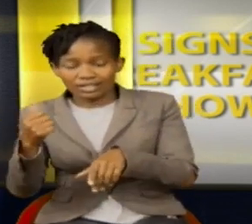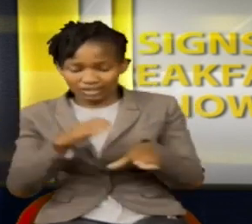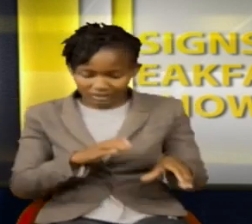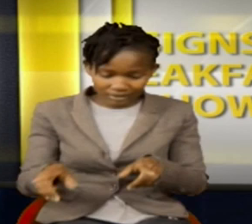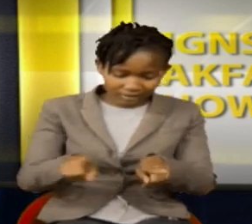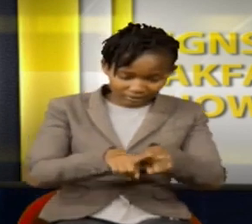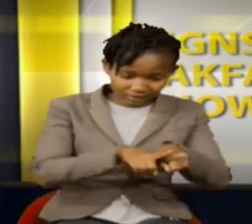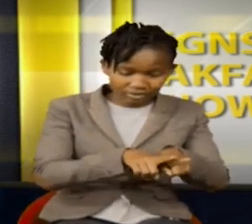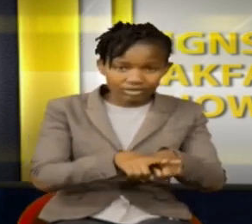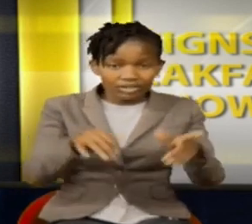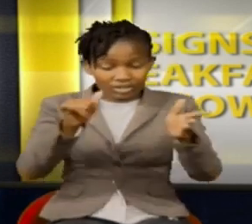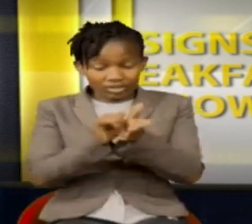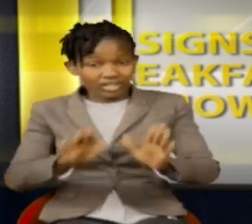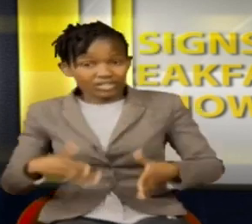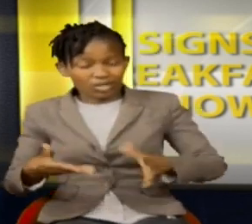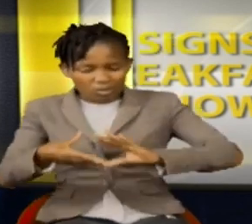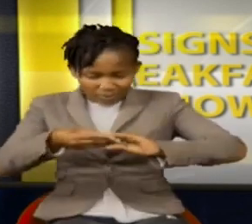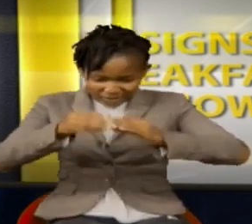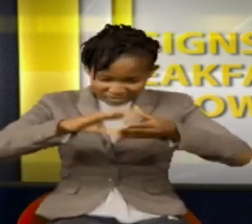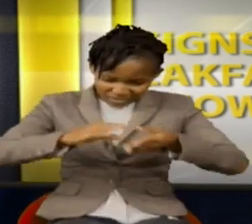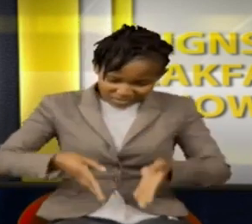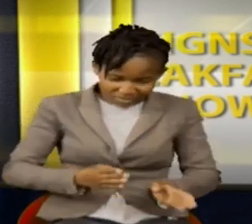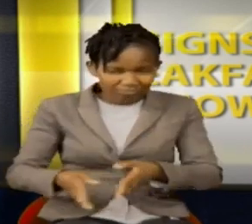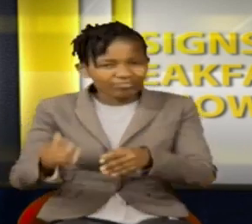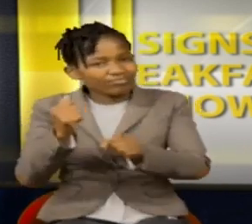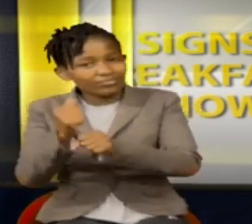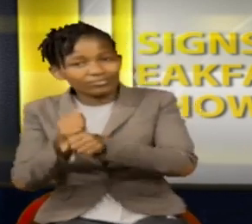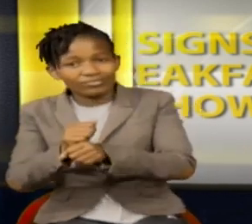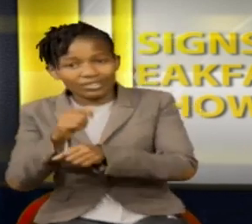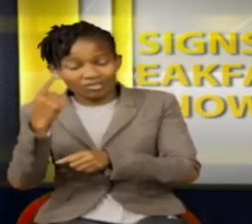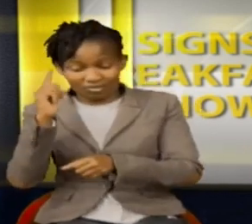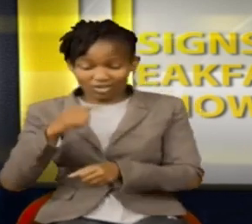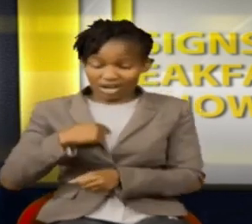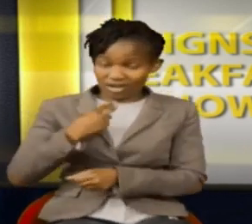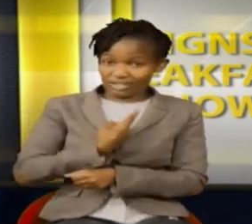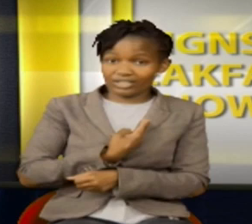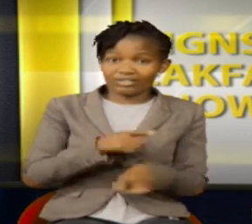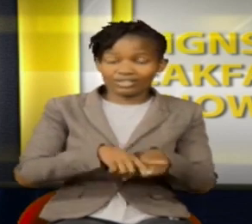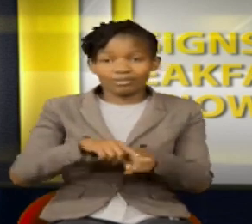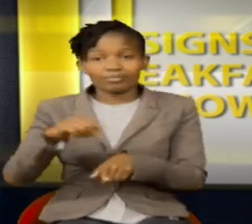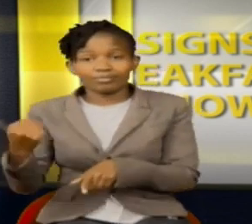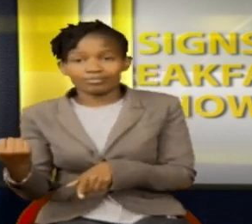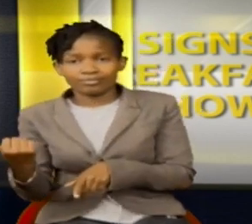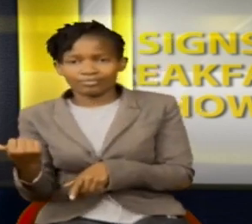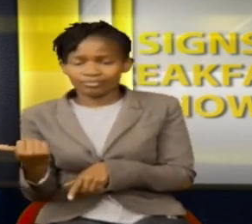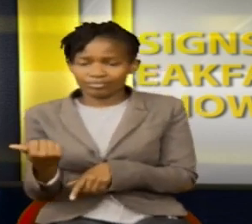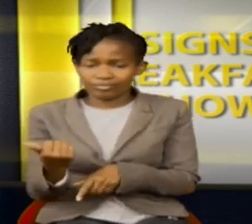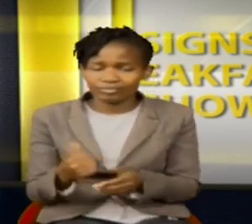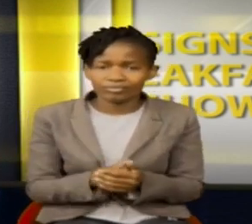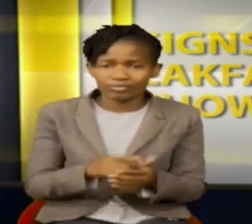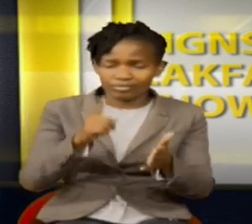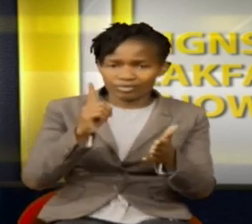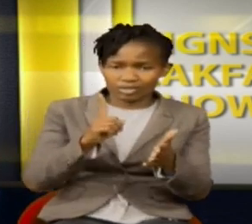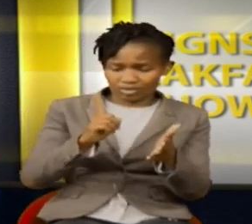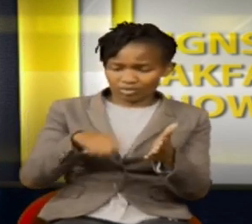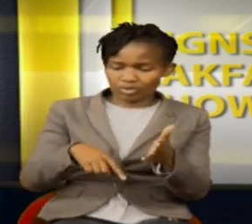somebody else does the same. Yeah. That's how we create opportunities for ourselves and for others without being dependent on an employer. Okay. DNG, you've not told me what precisely